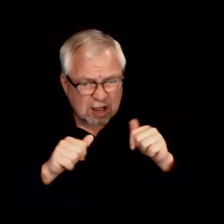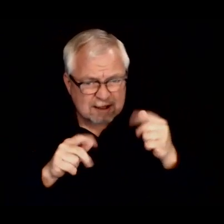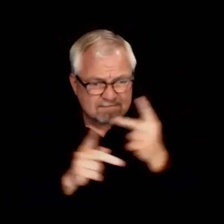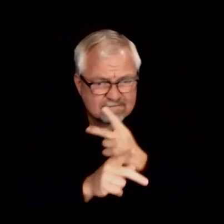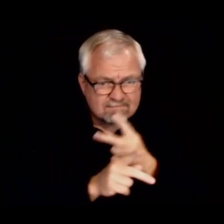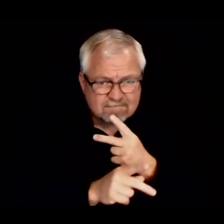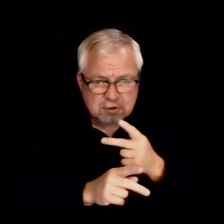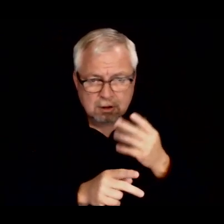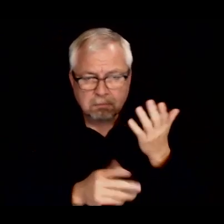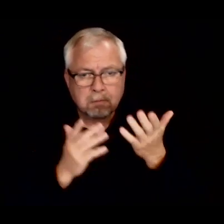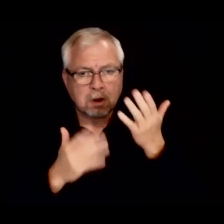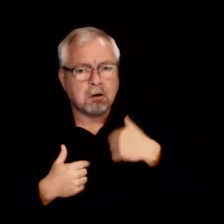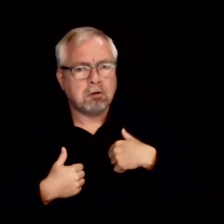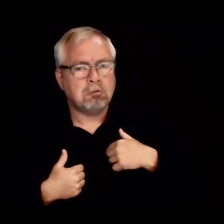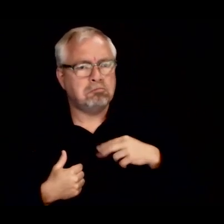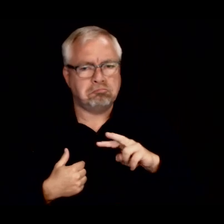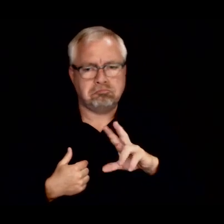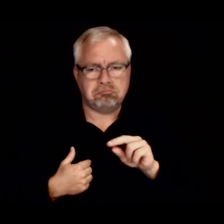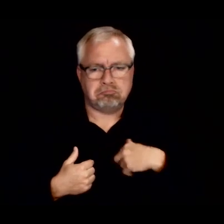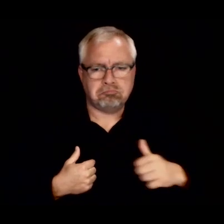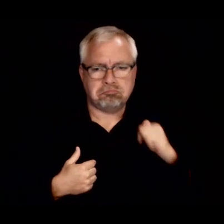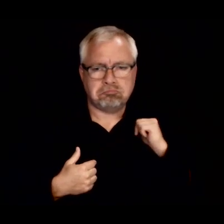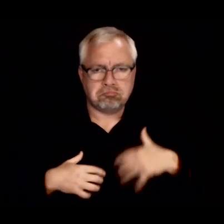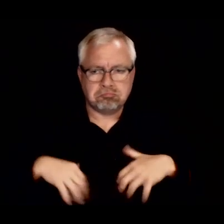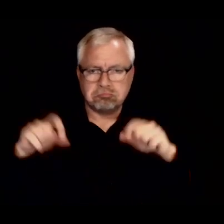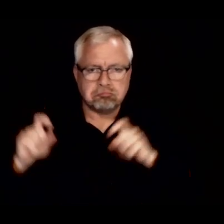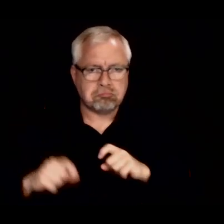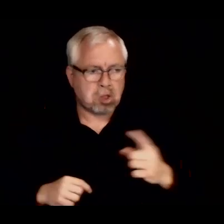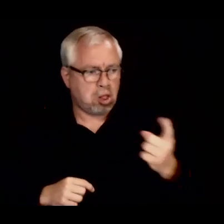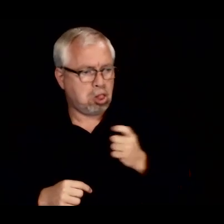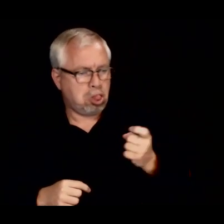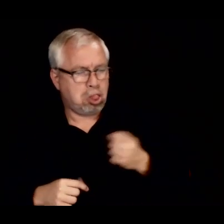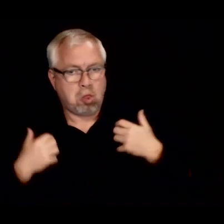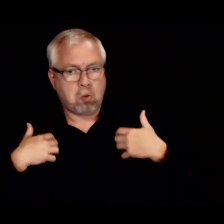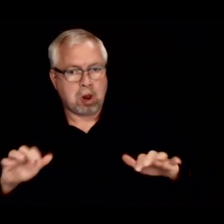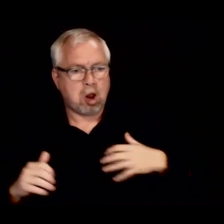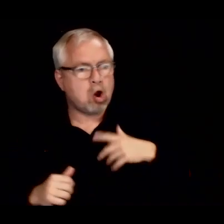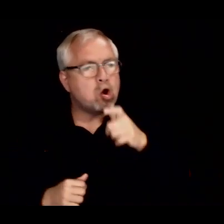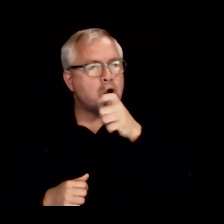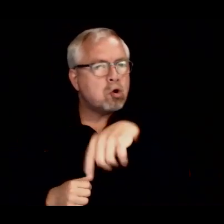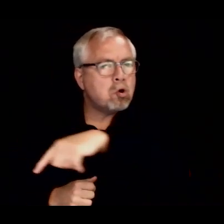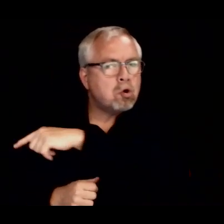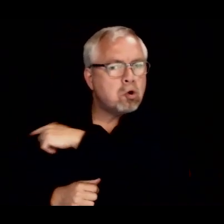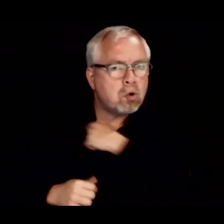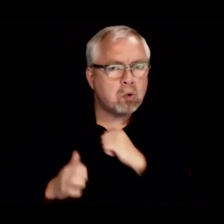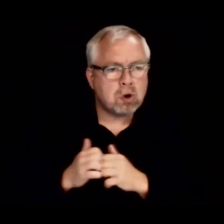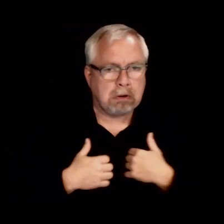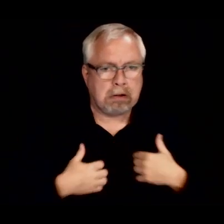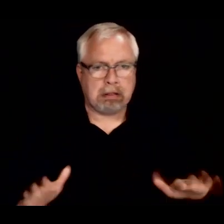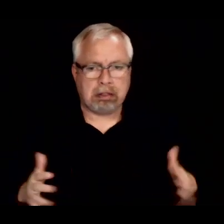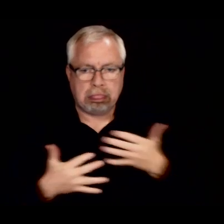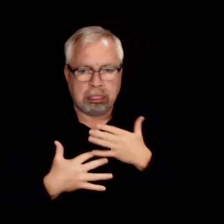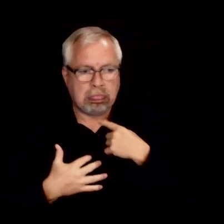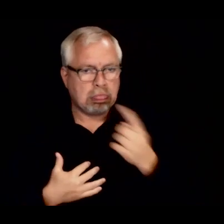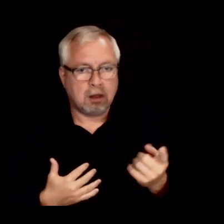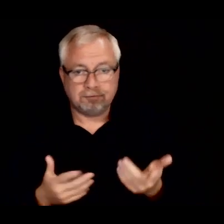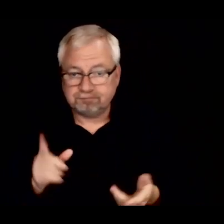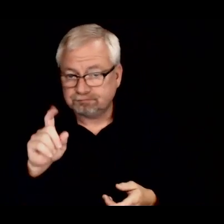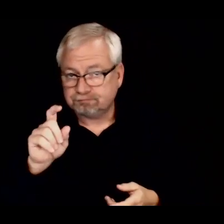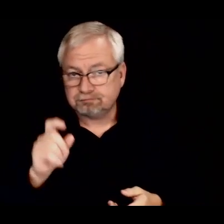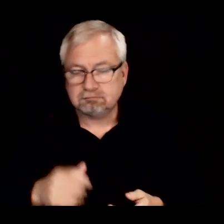efforts? Well, hi, this is Commissioner Malcolm. I'll ask Chris to comment on this as well, but